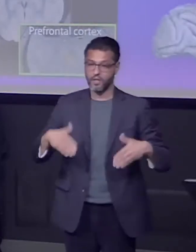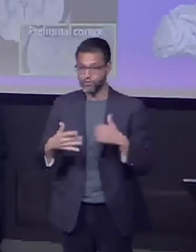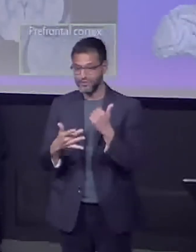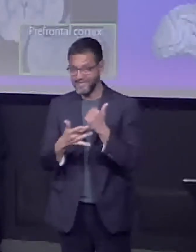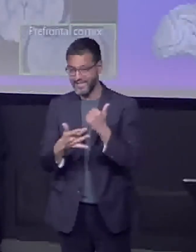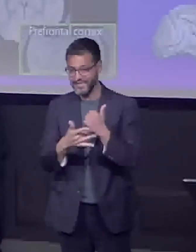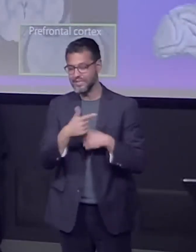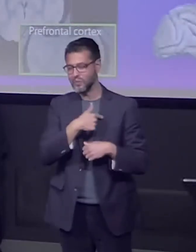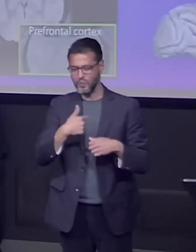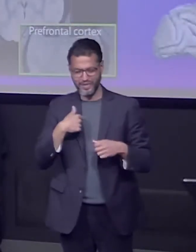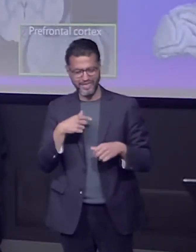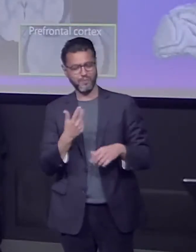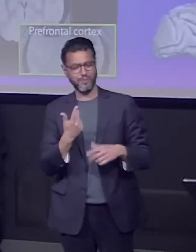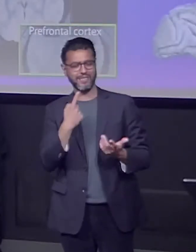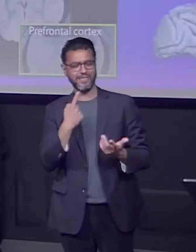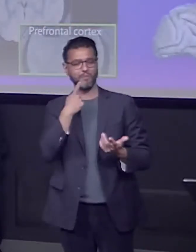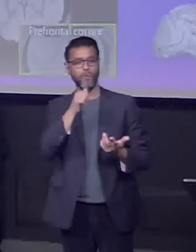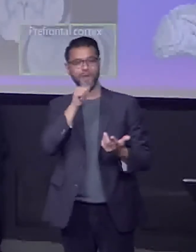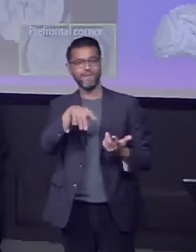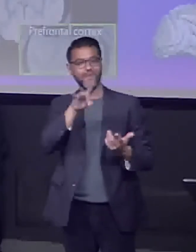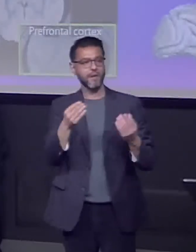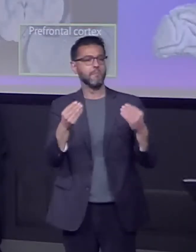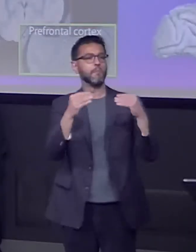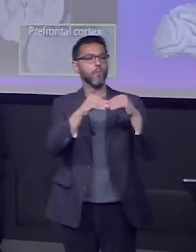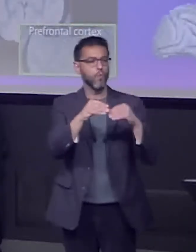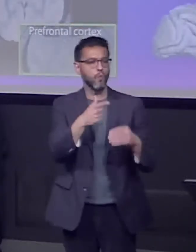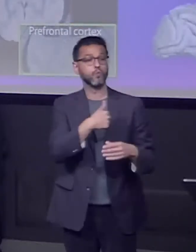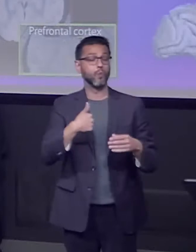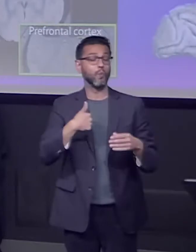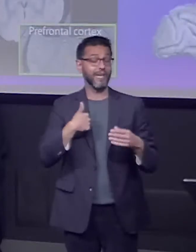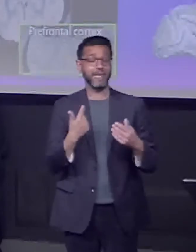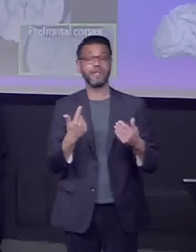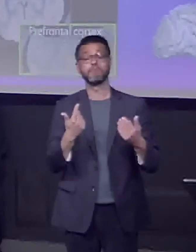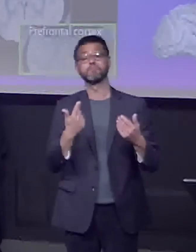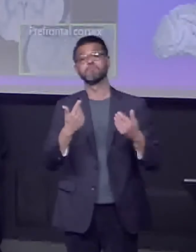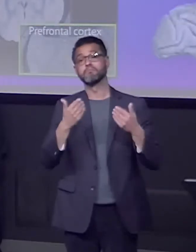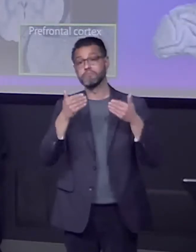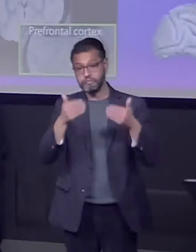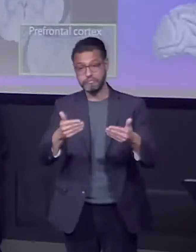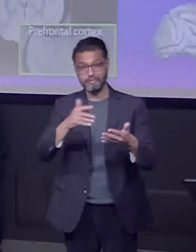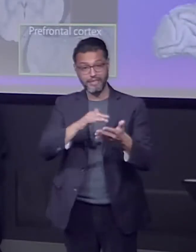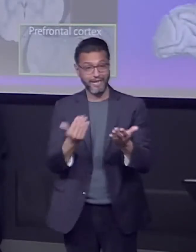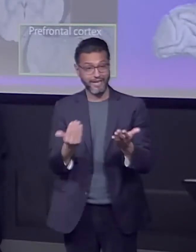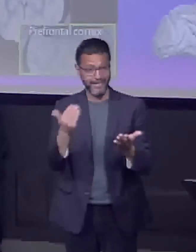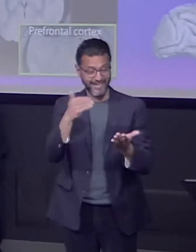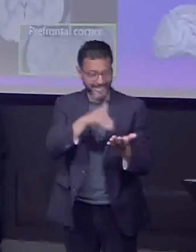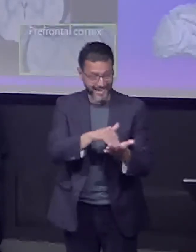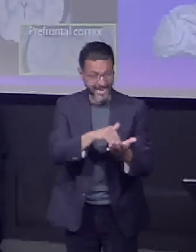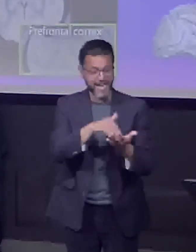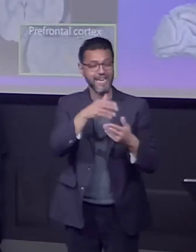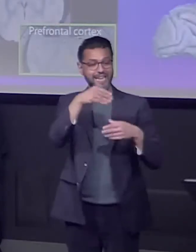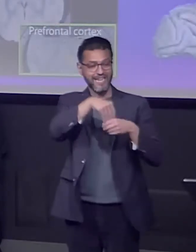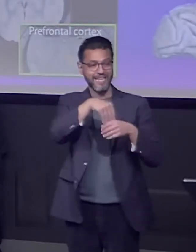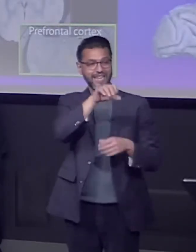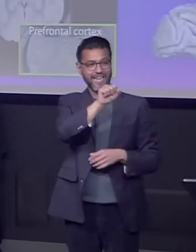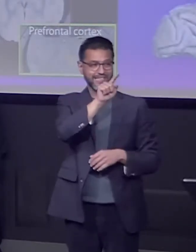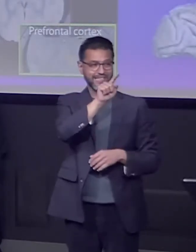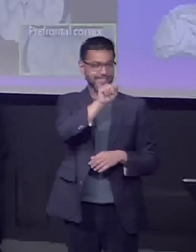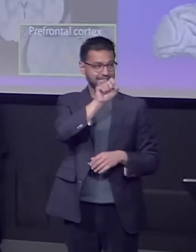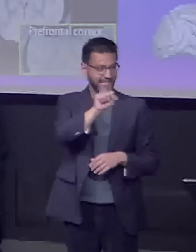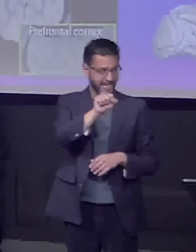kind of disappointed that it wasn't more. So we went one step further and stimulated in the STS,